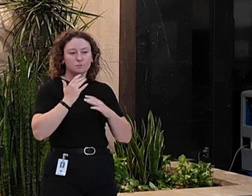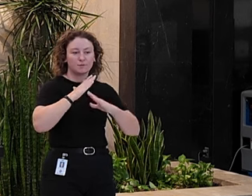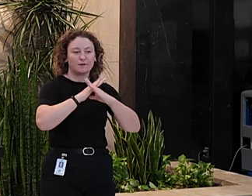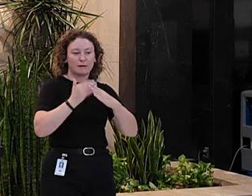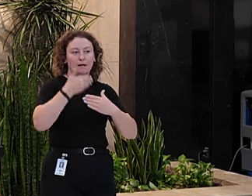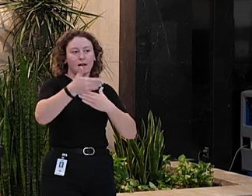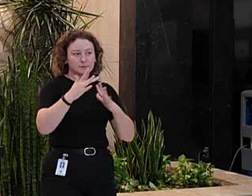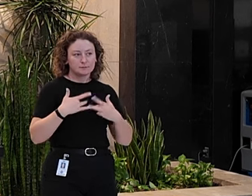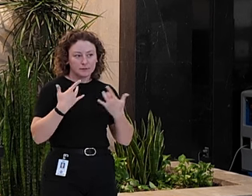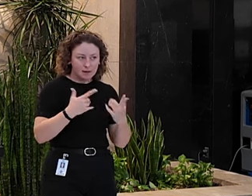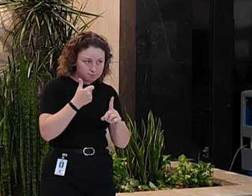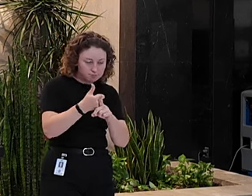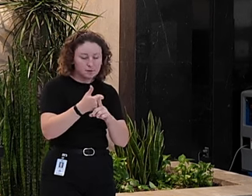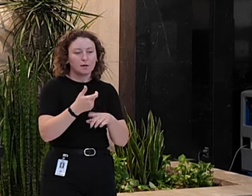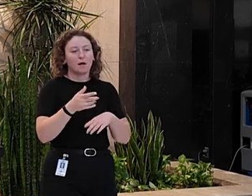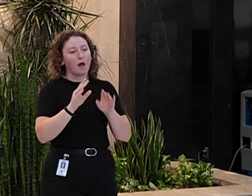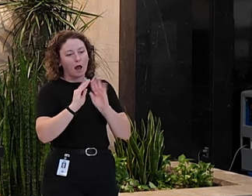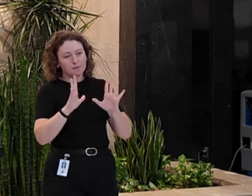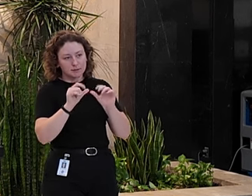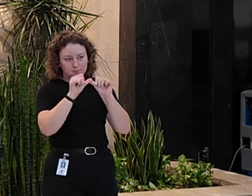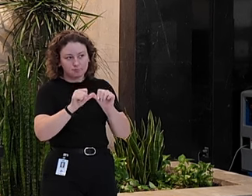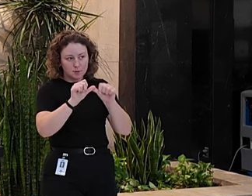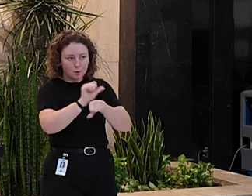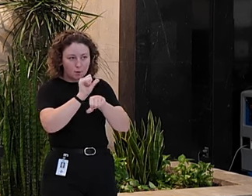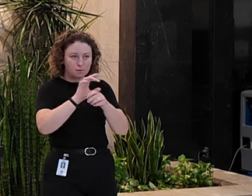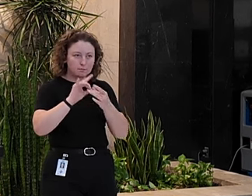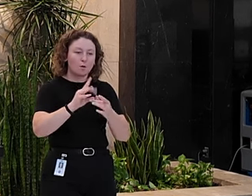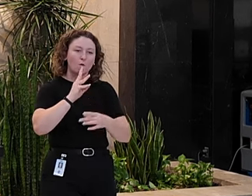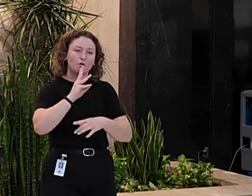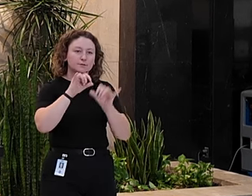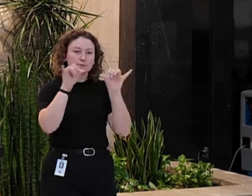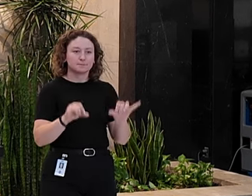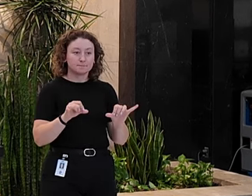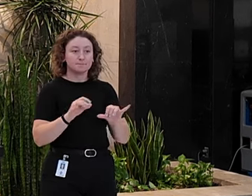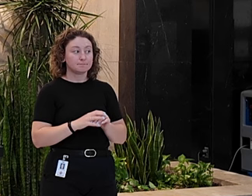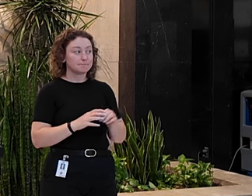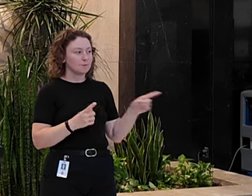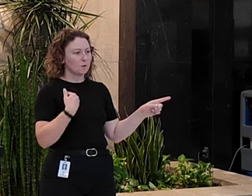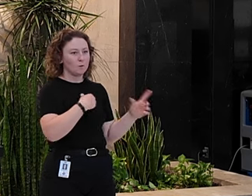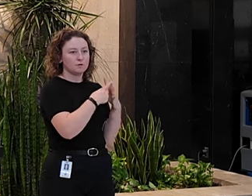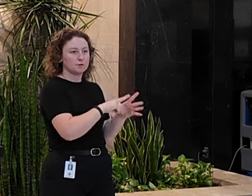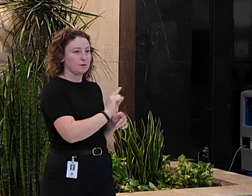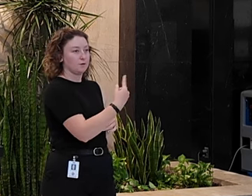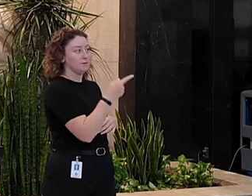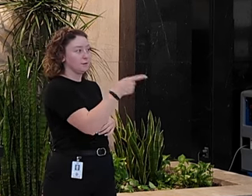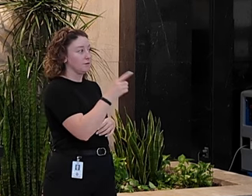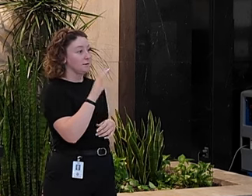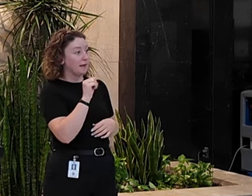happening. But there's obviously ongoing work to do with our water system. All right, We're let's going to go to start questions. here.